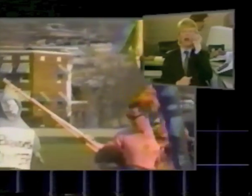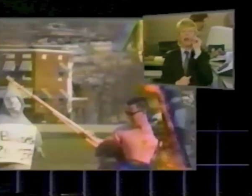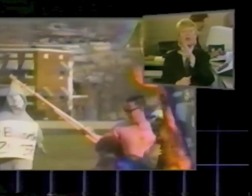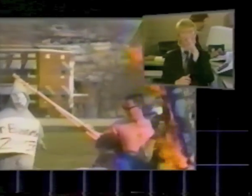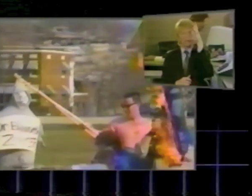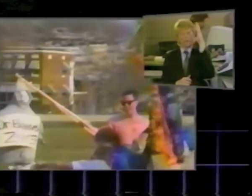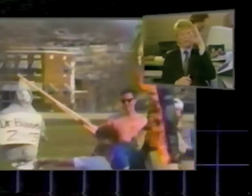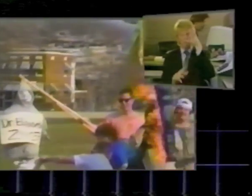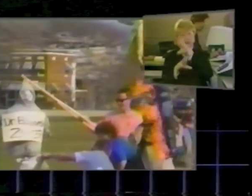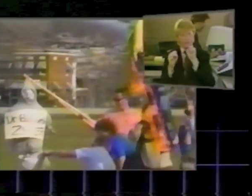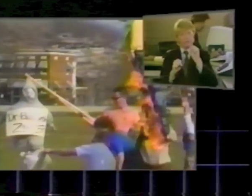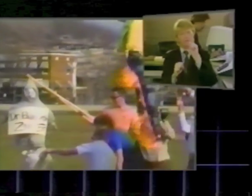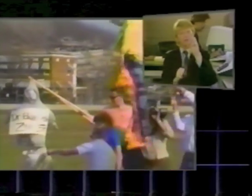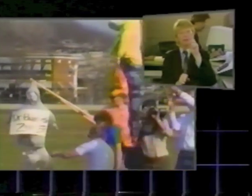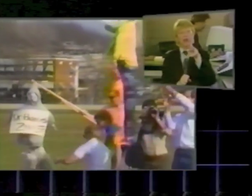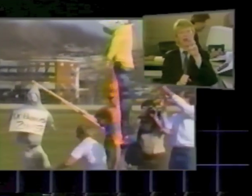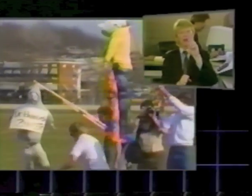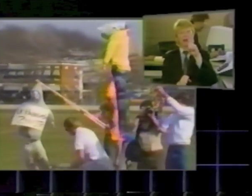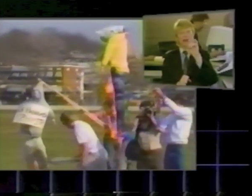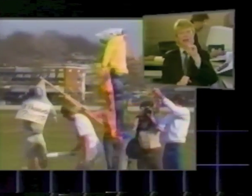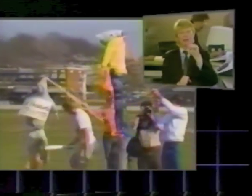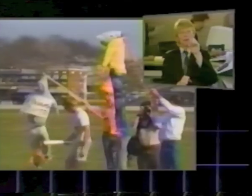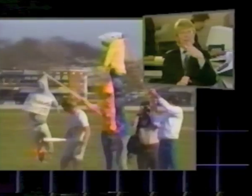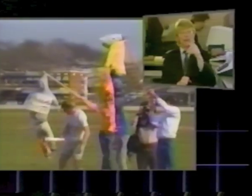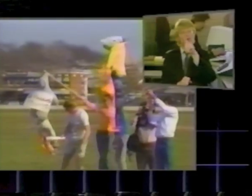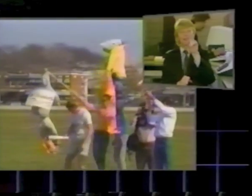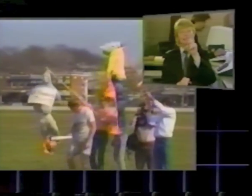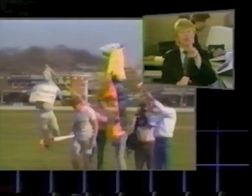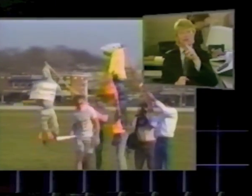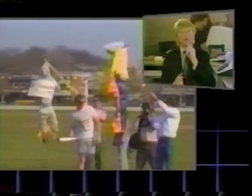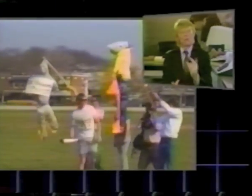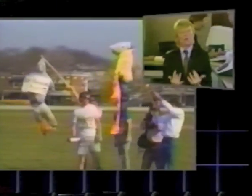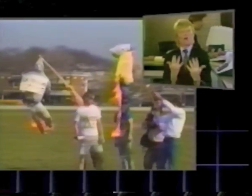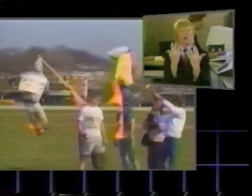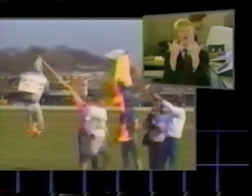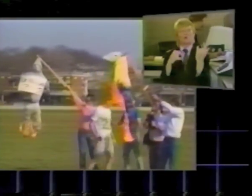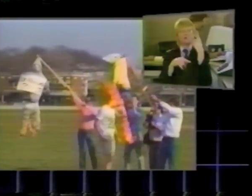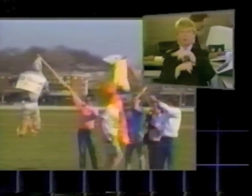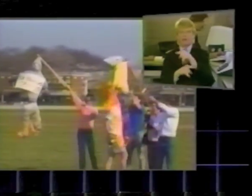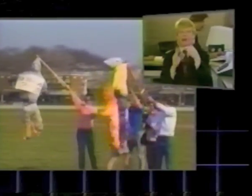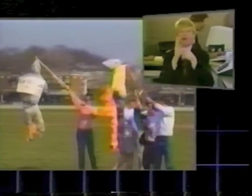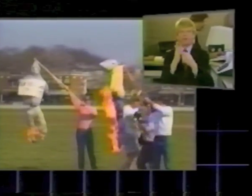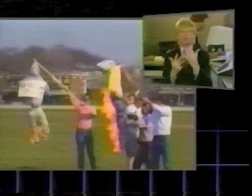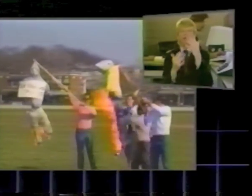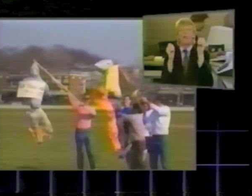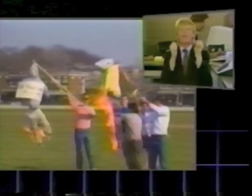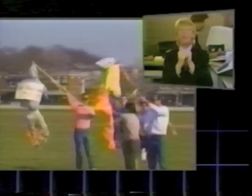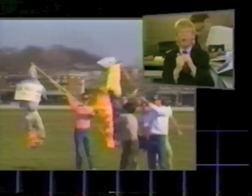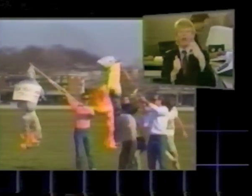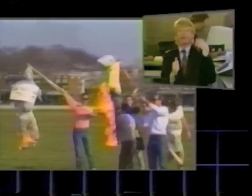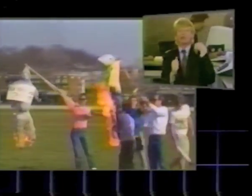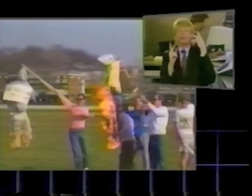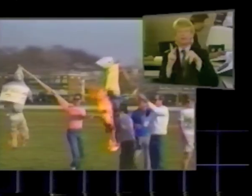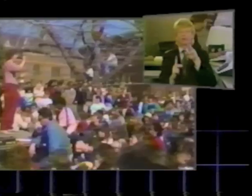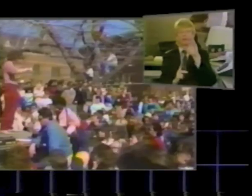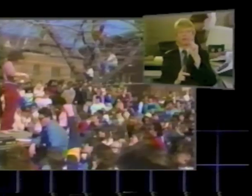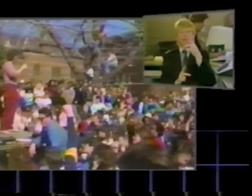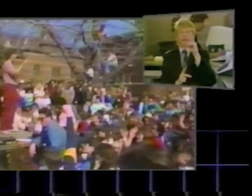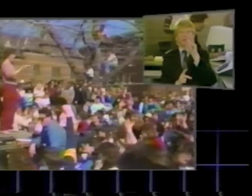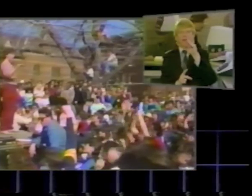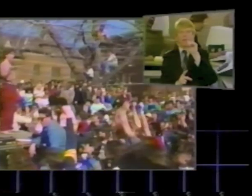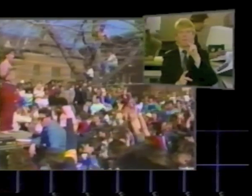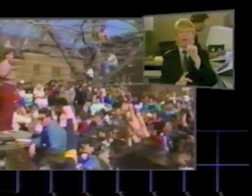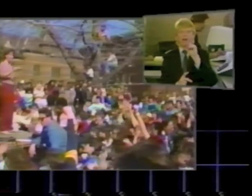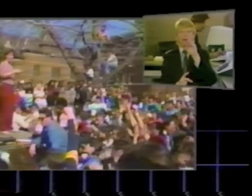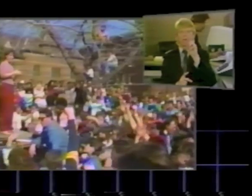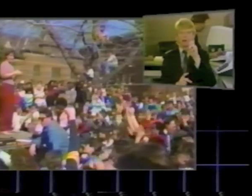president, Dr. Elizabeth Zinser, was burned in effigy this afternoon, along with Board of Trustees Chairman Jane Bassett Spilman. The